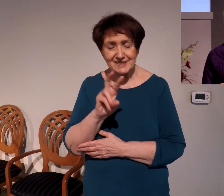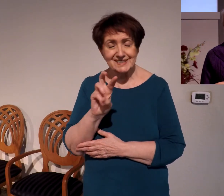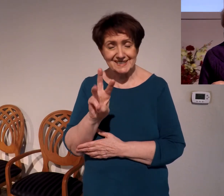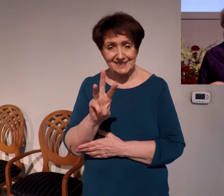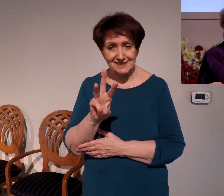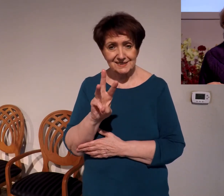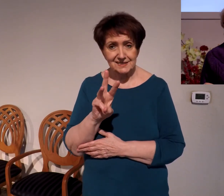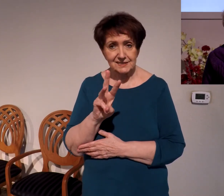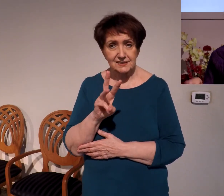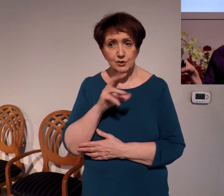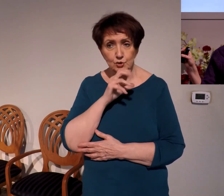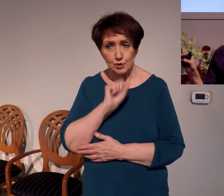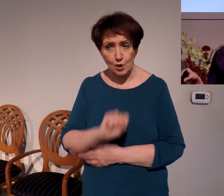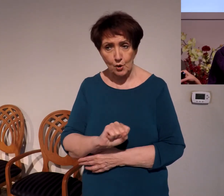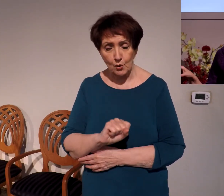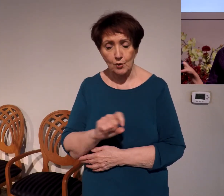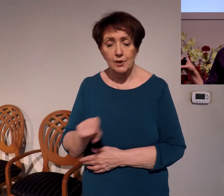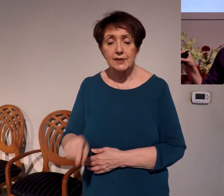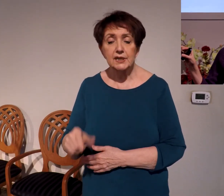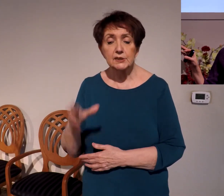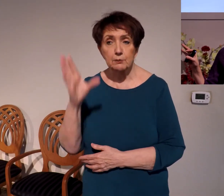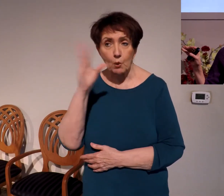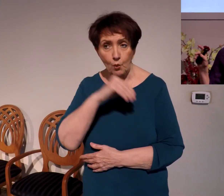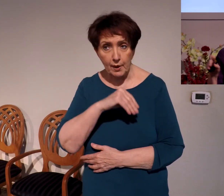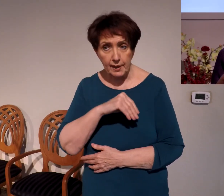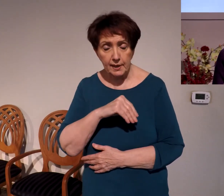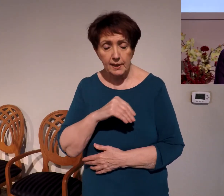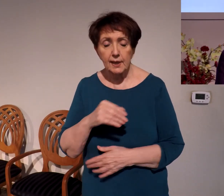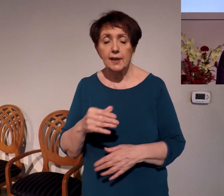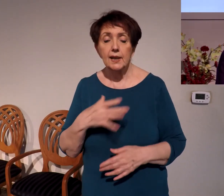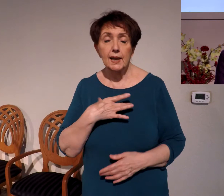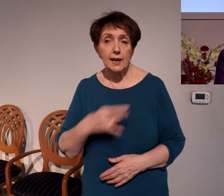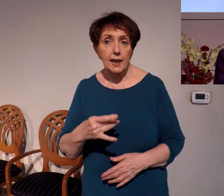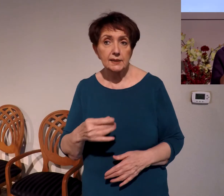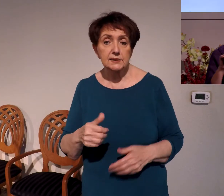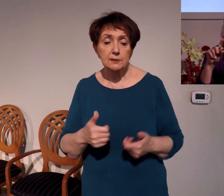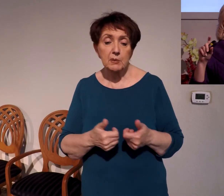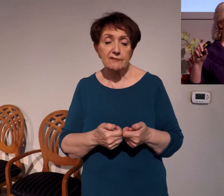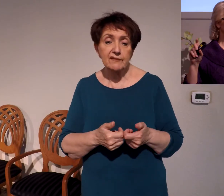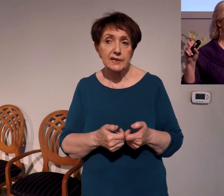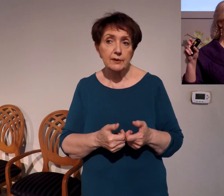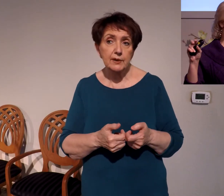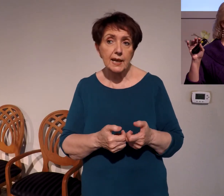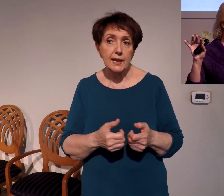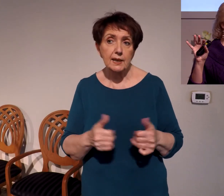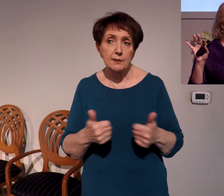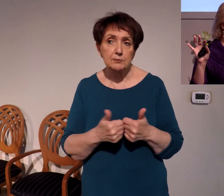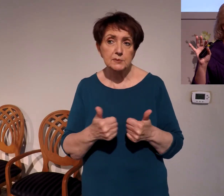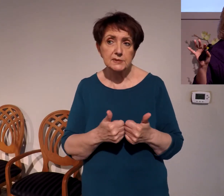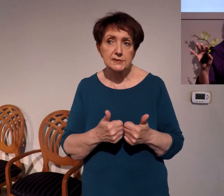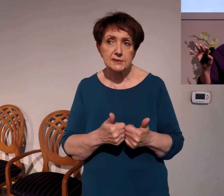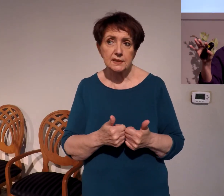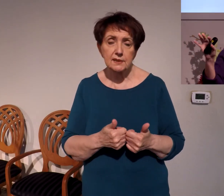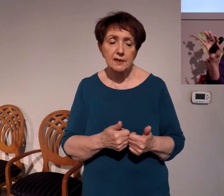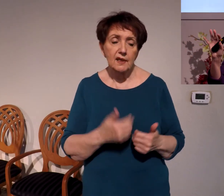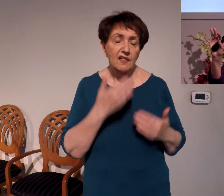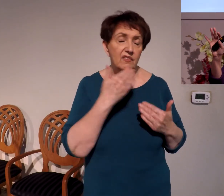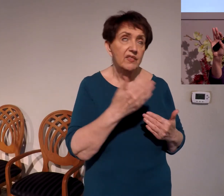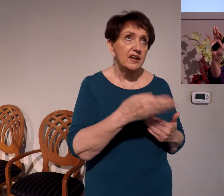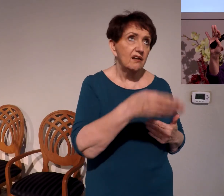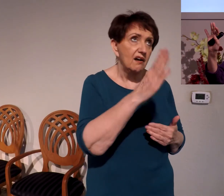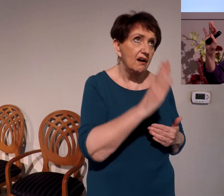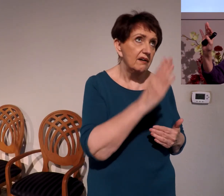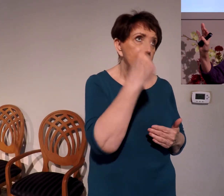He loves to play video games. And thank God for the Olympics, so we didn't have to watch all the kill,